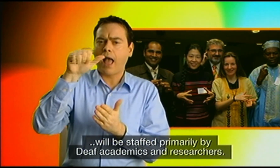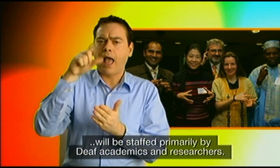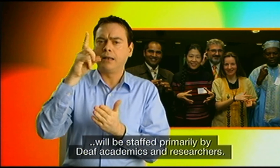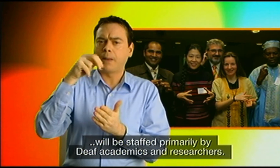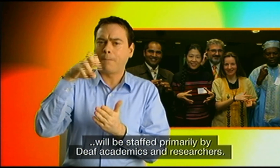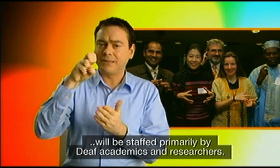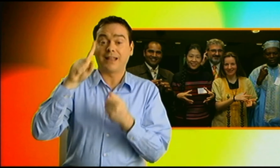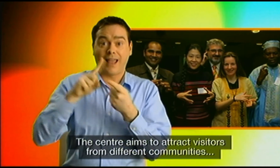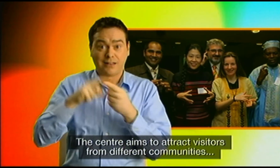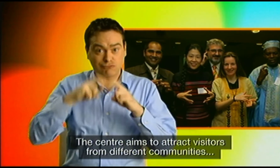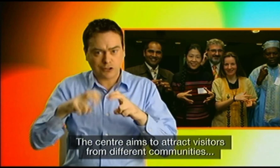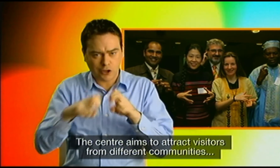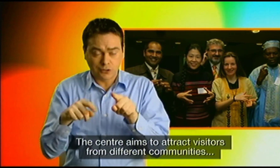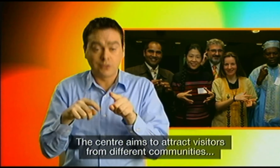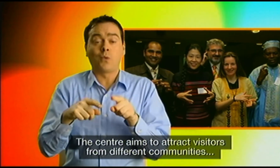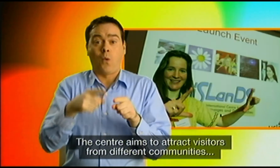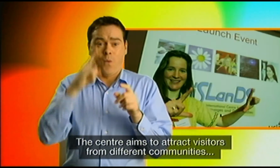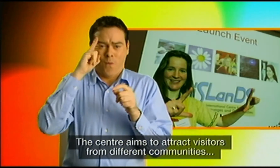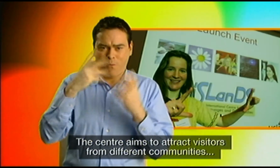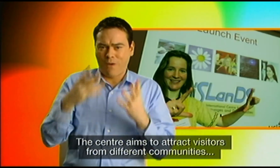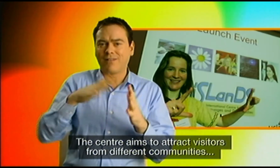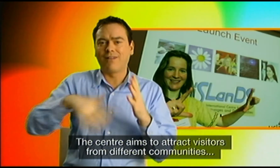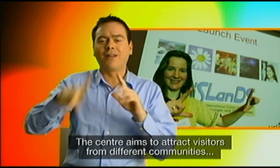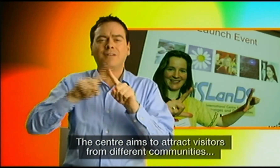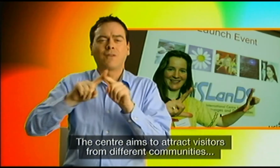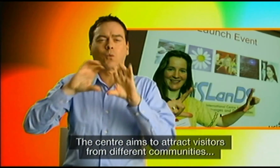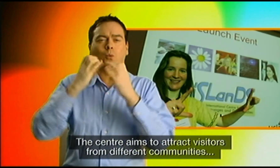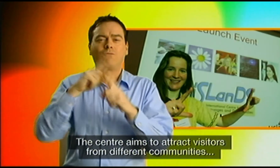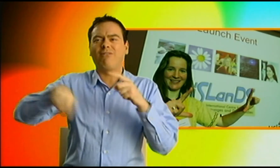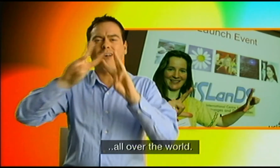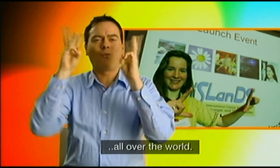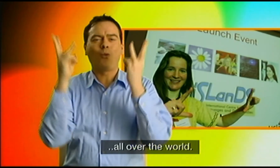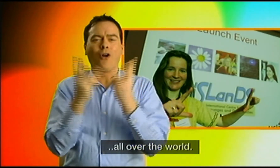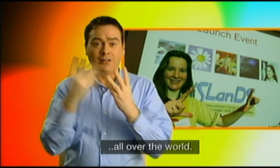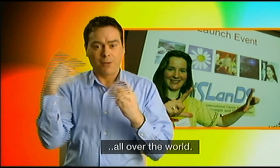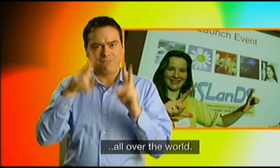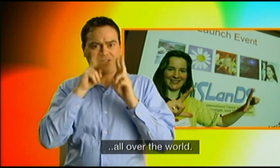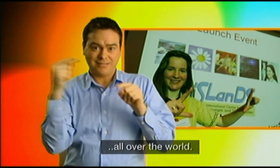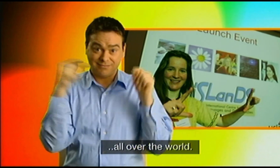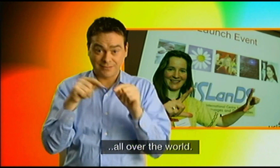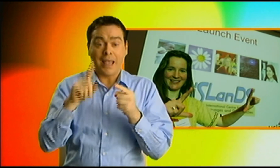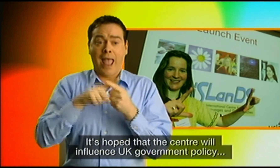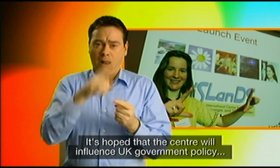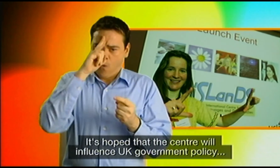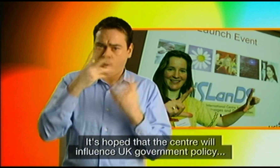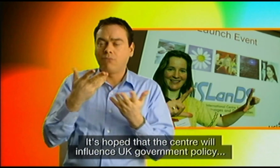researchers. And the centre aims to attract visitors from different communities all over the world. It's also